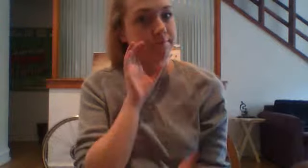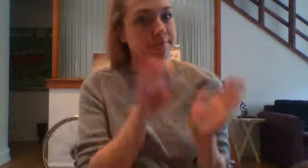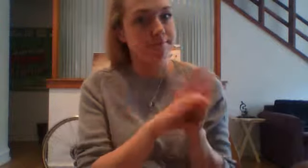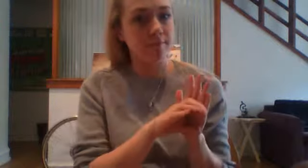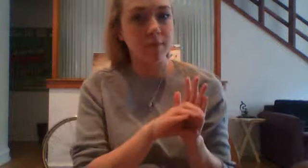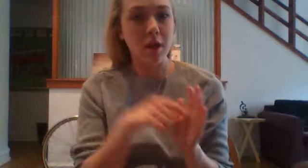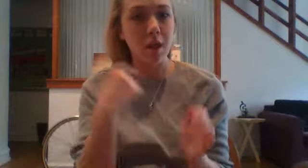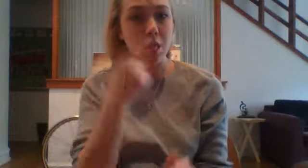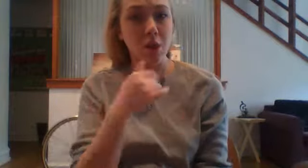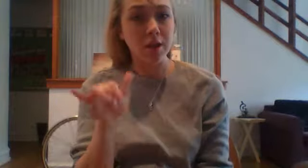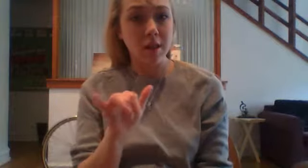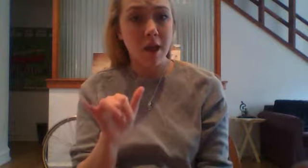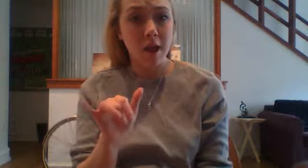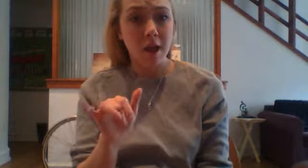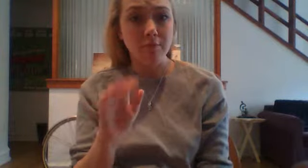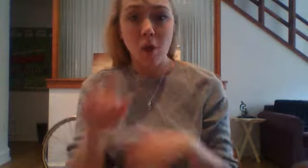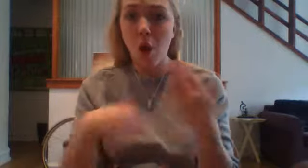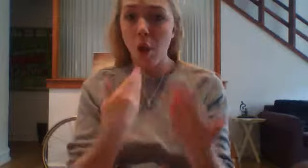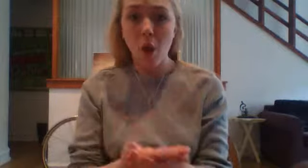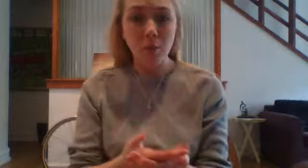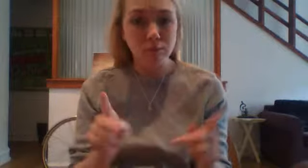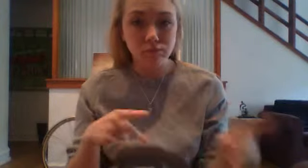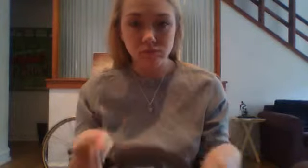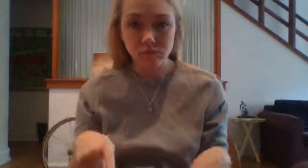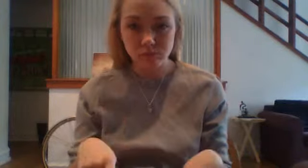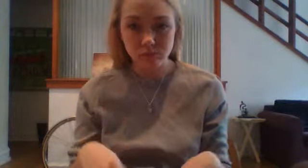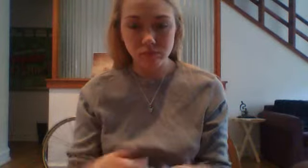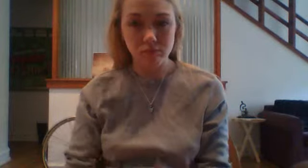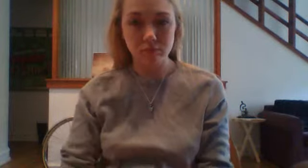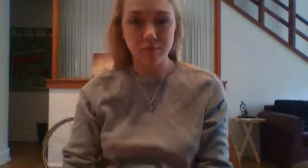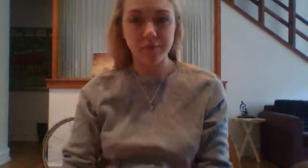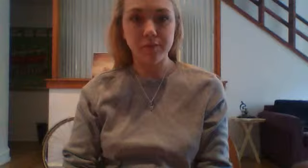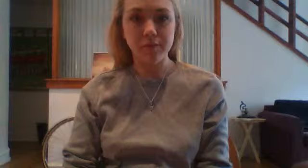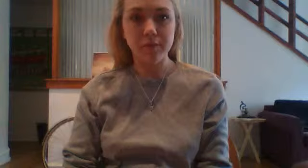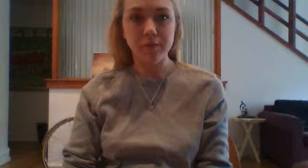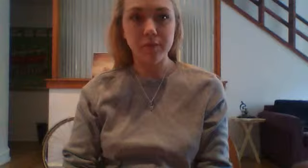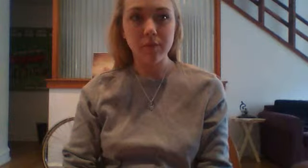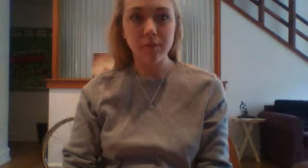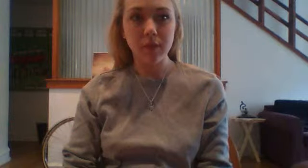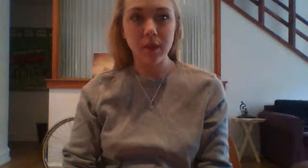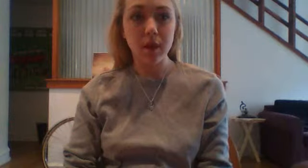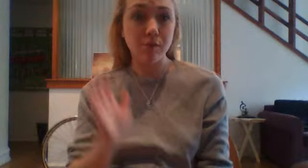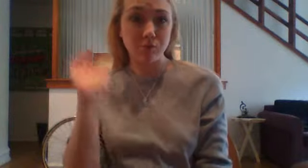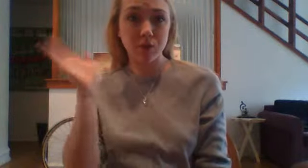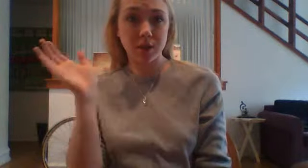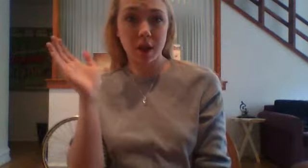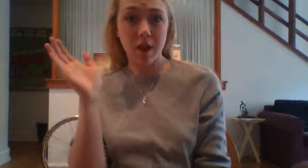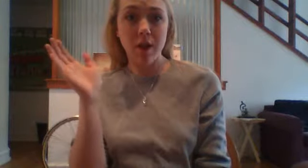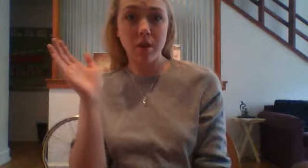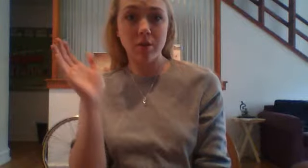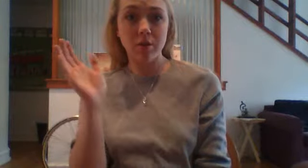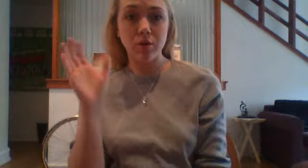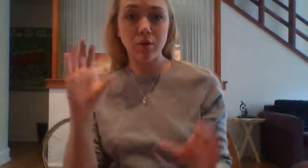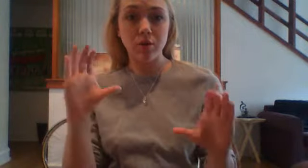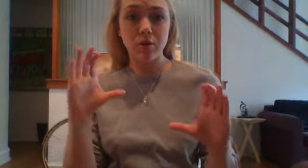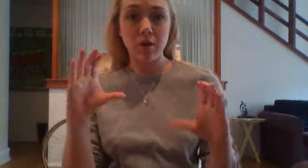like. It looks like you and me. When I do this presentation to a classroom, I like to kind of look out and see people in the room, 600 people, and